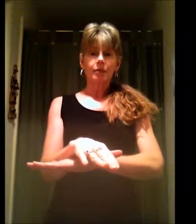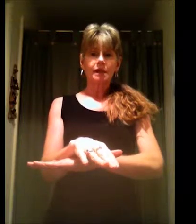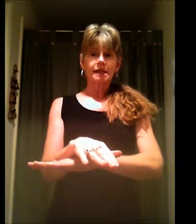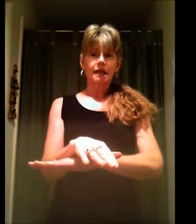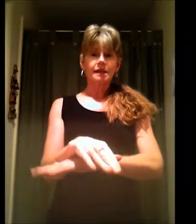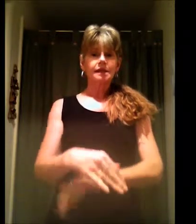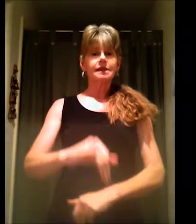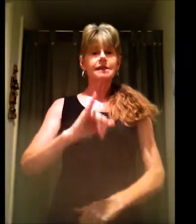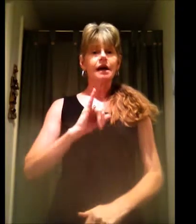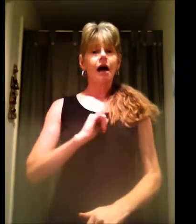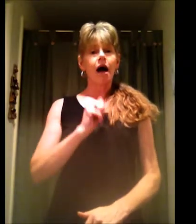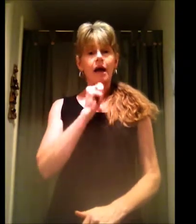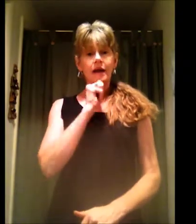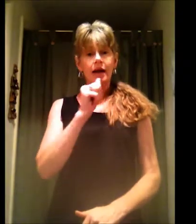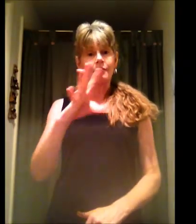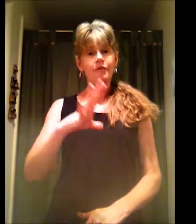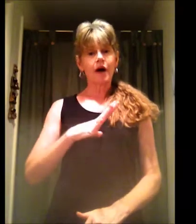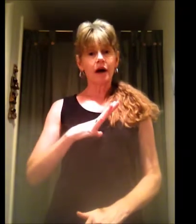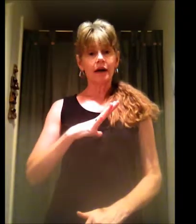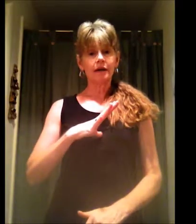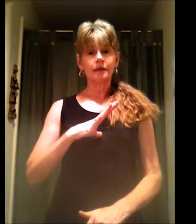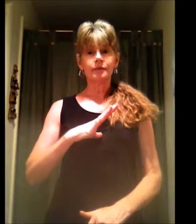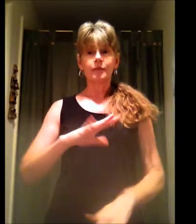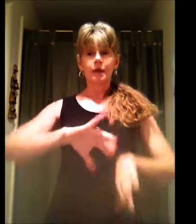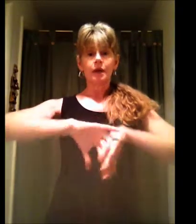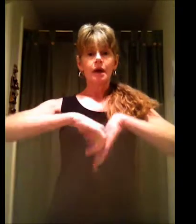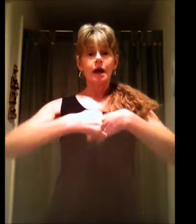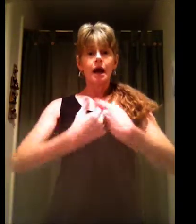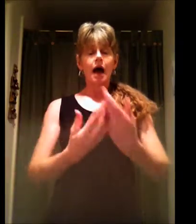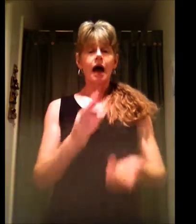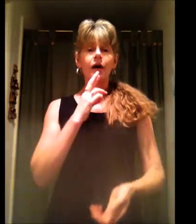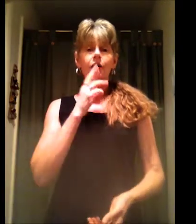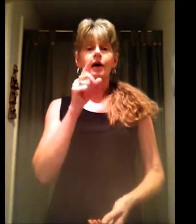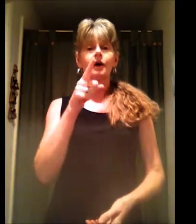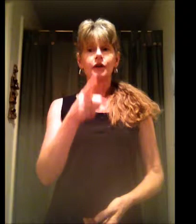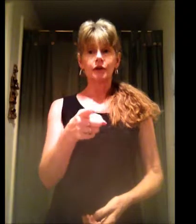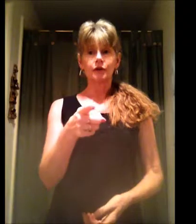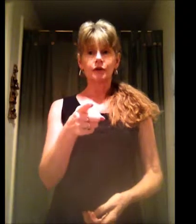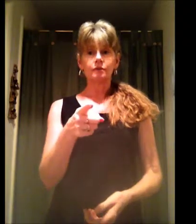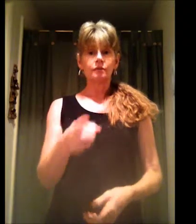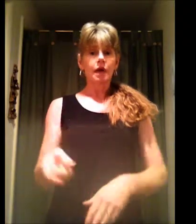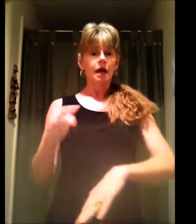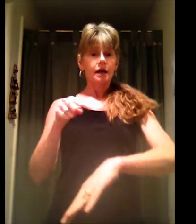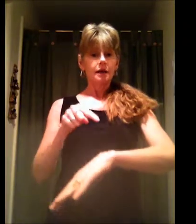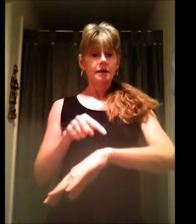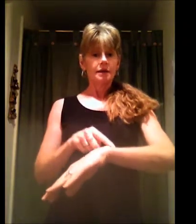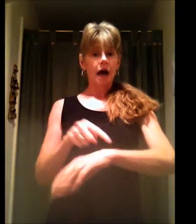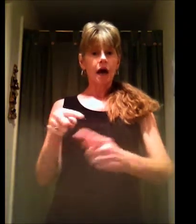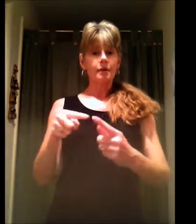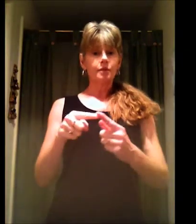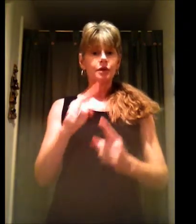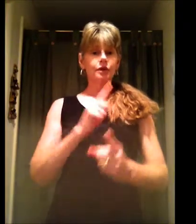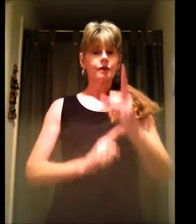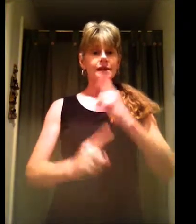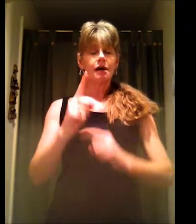of sentences. I am fine. How are you? Time to